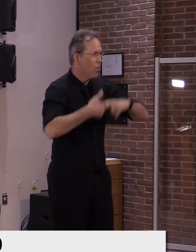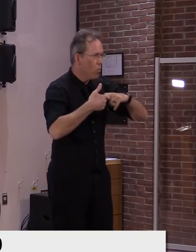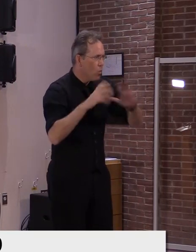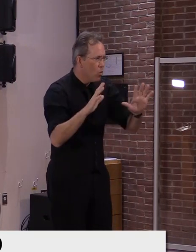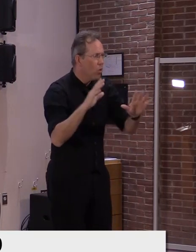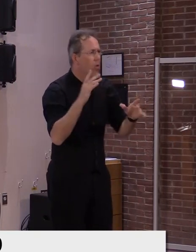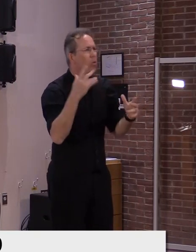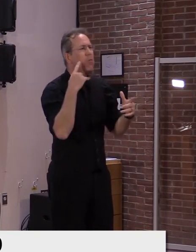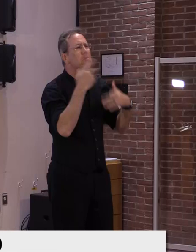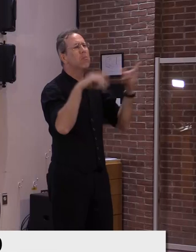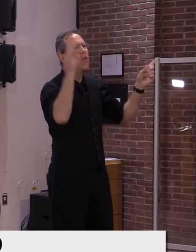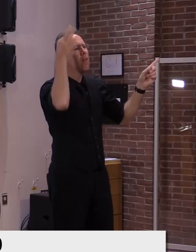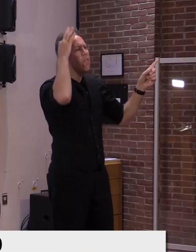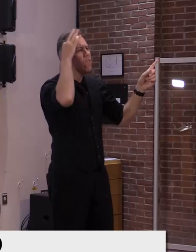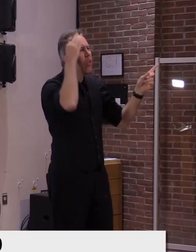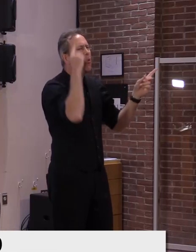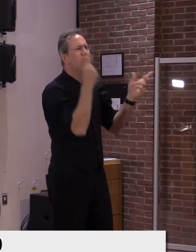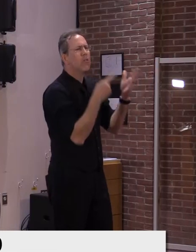data over